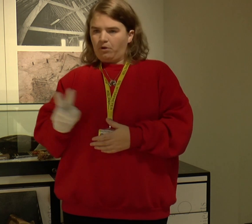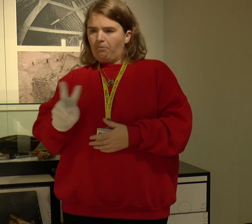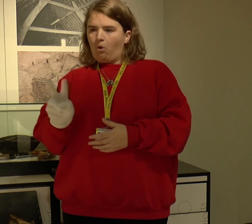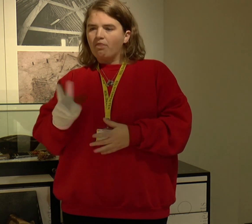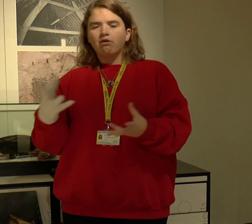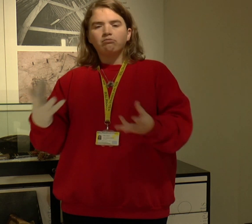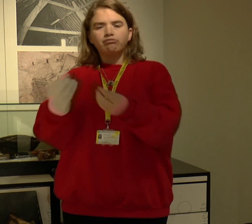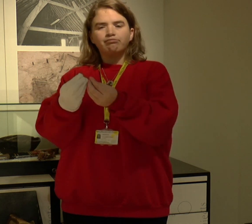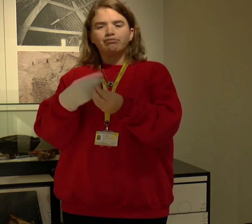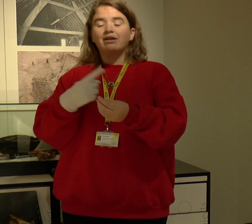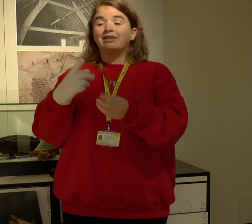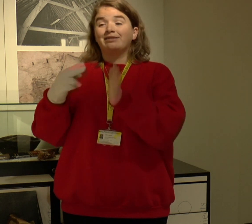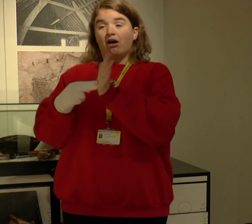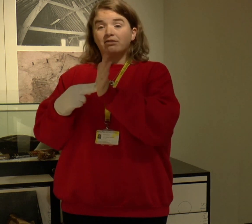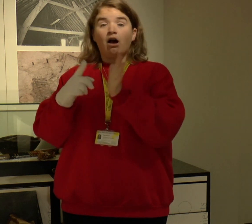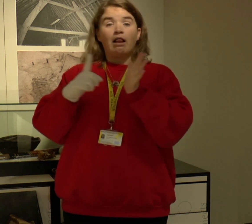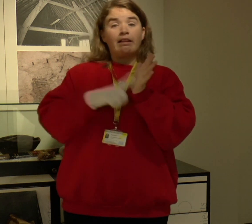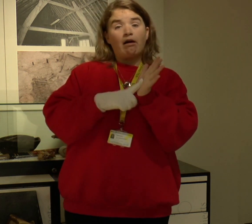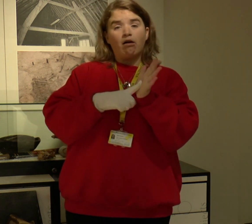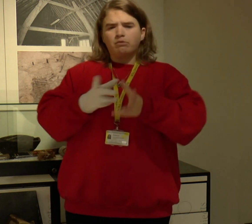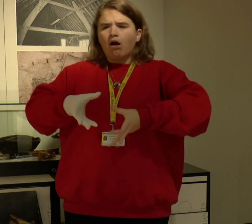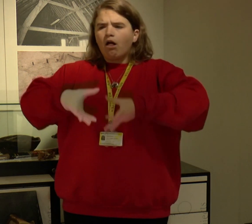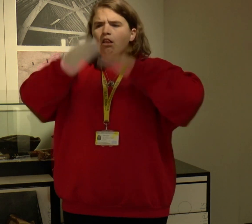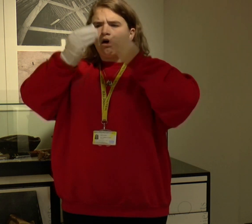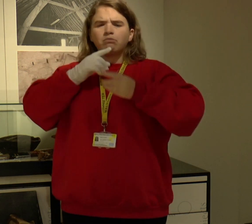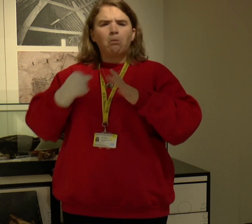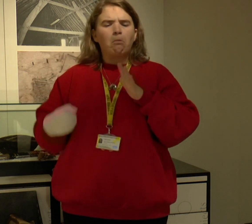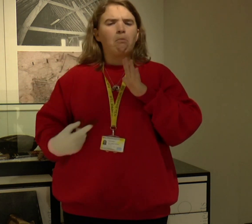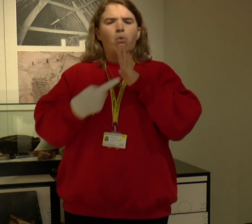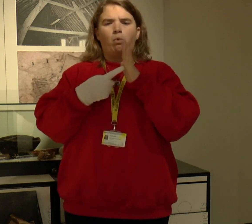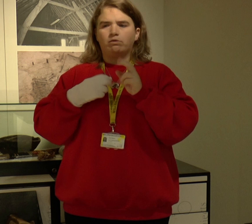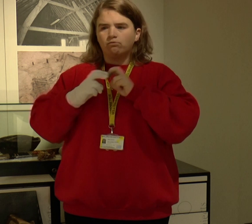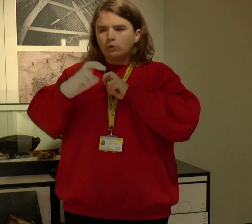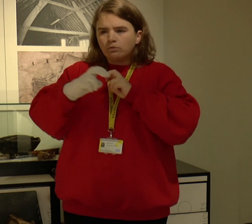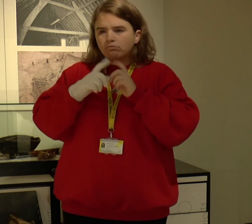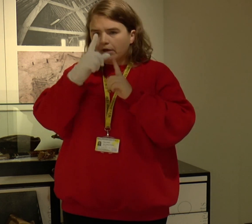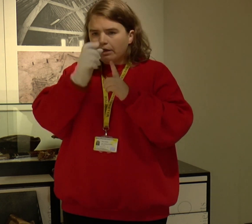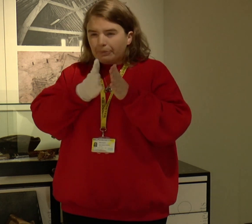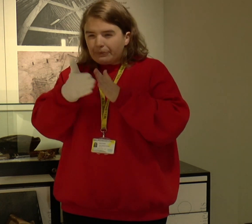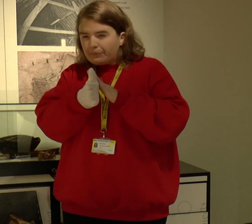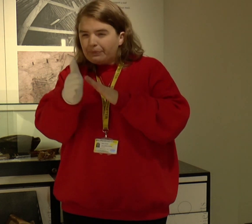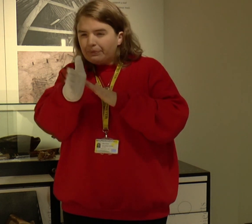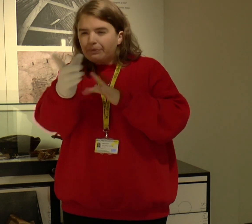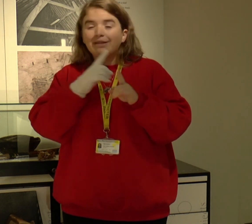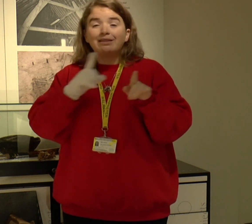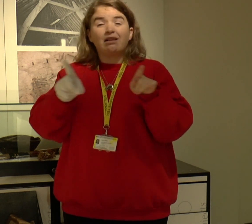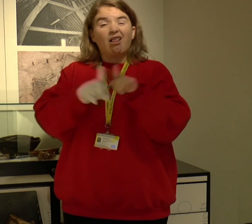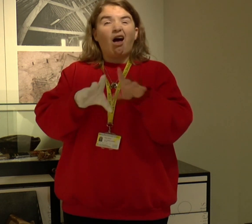Between the pair of them, they've learnt so many important skills, from mobility, learning different routes,